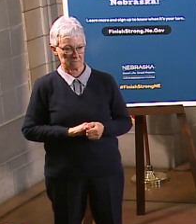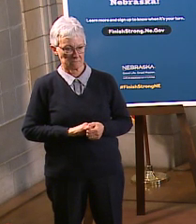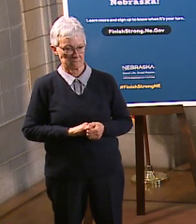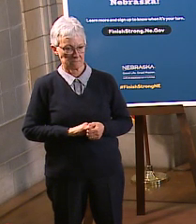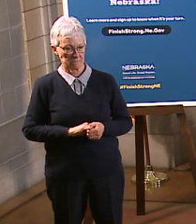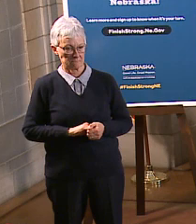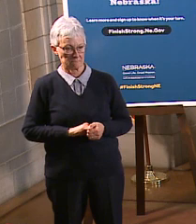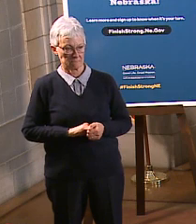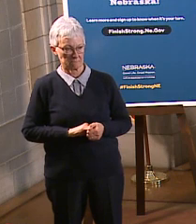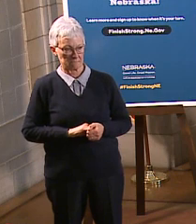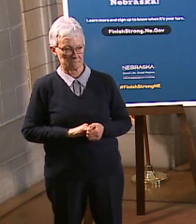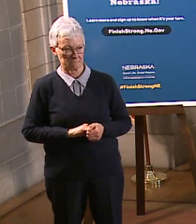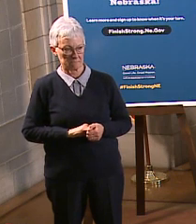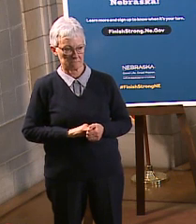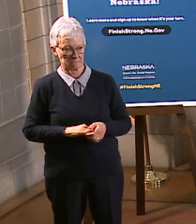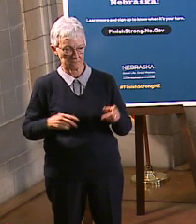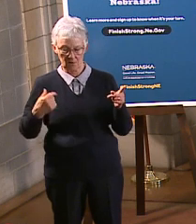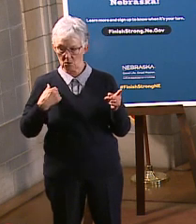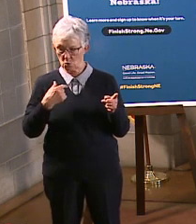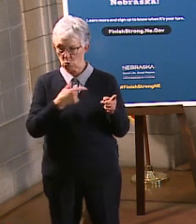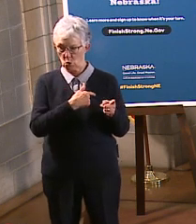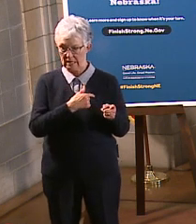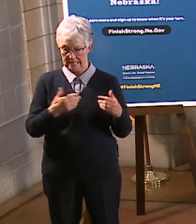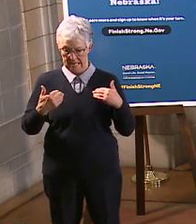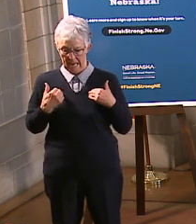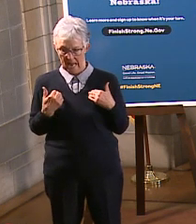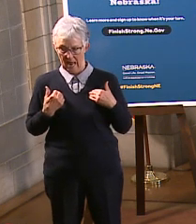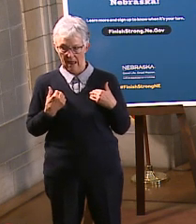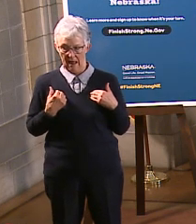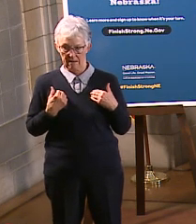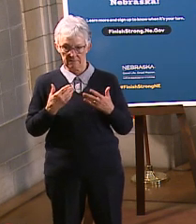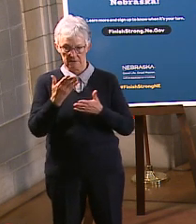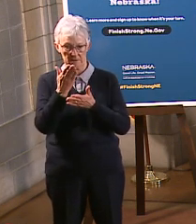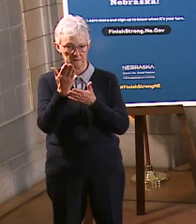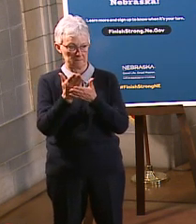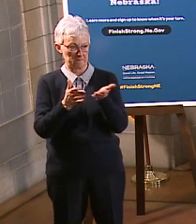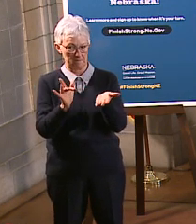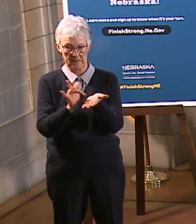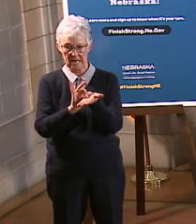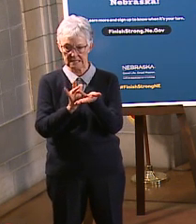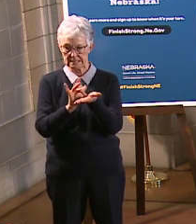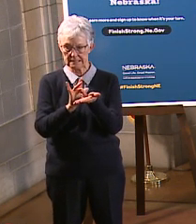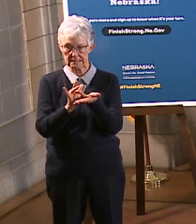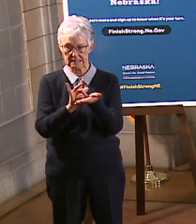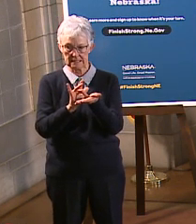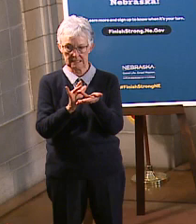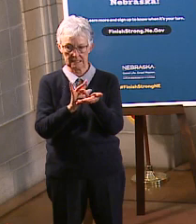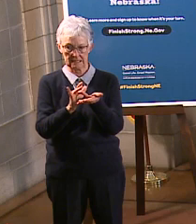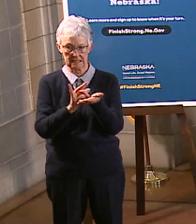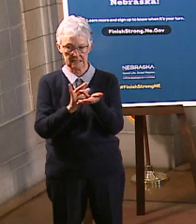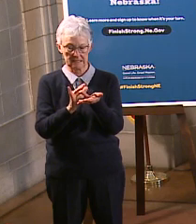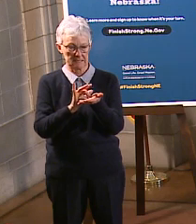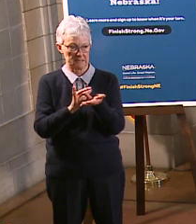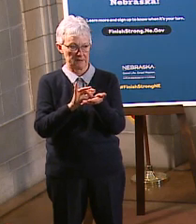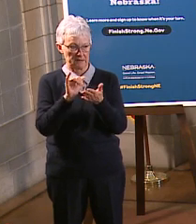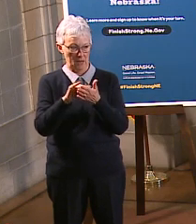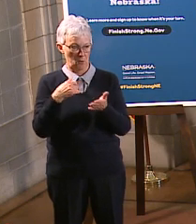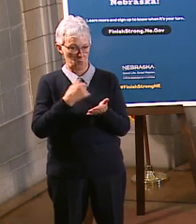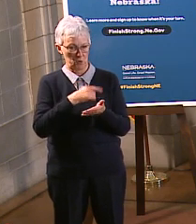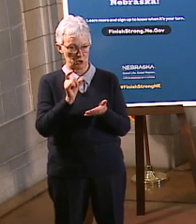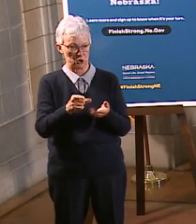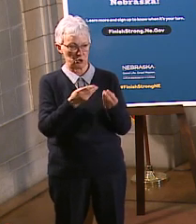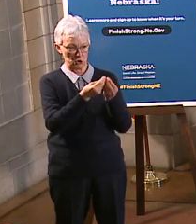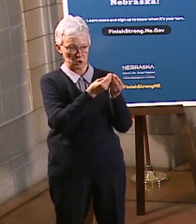you still considering giving this the first shot, waiting for the second shot to be delivered later? Instead